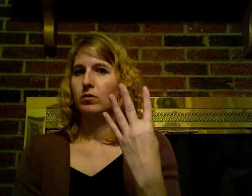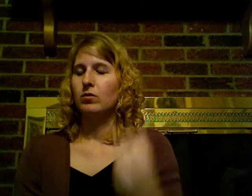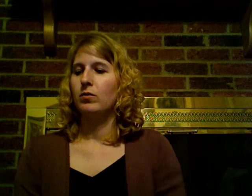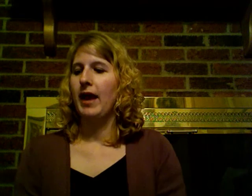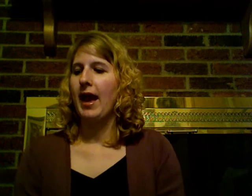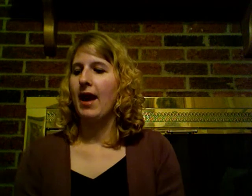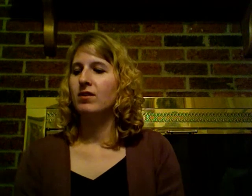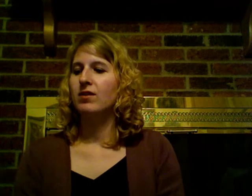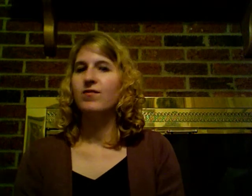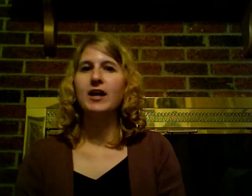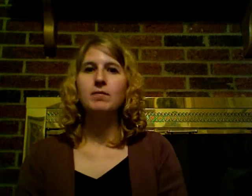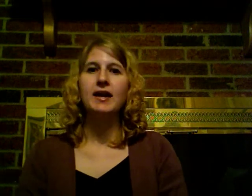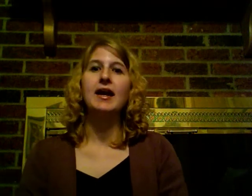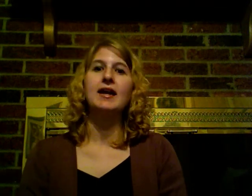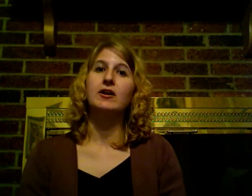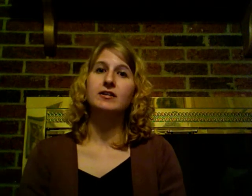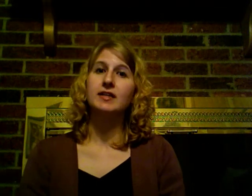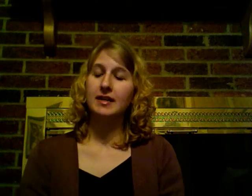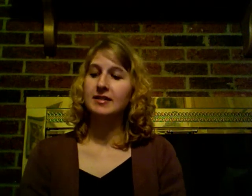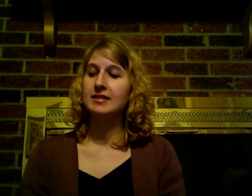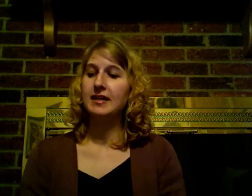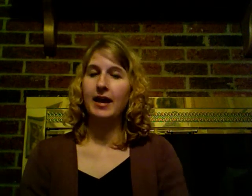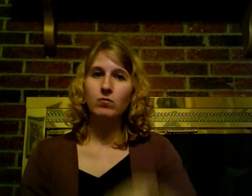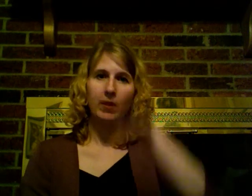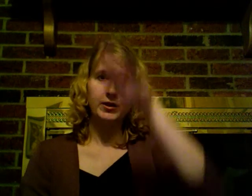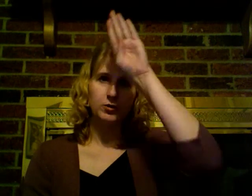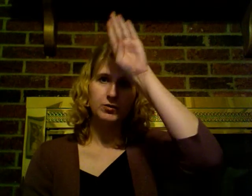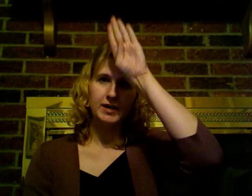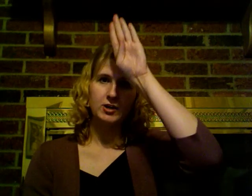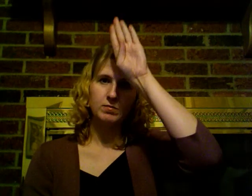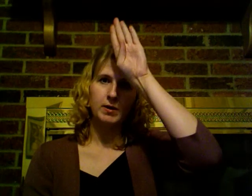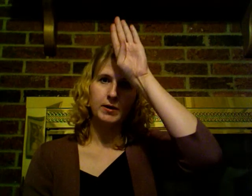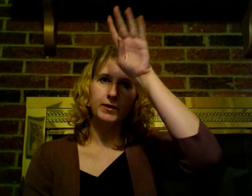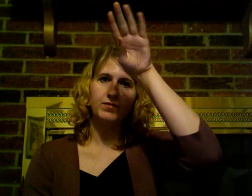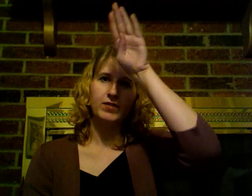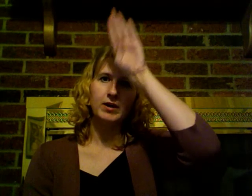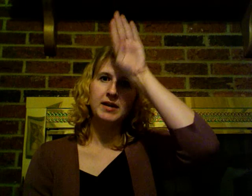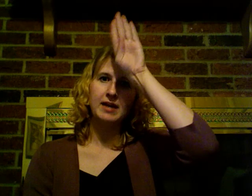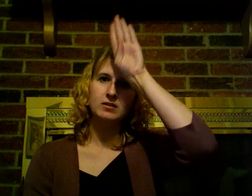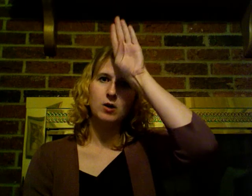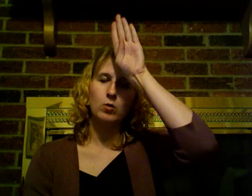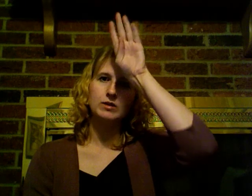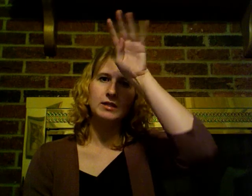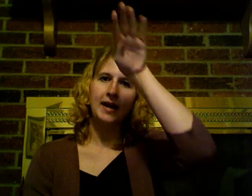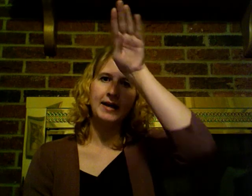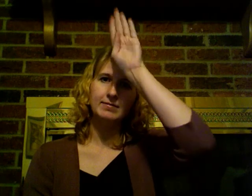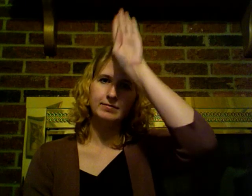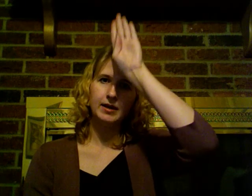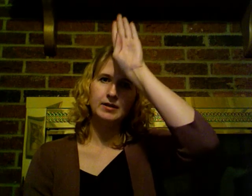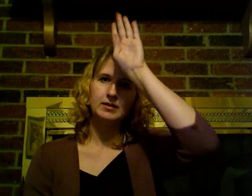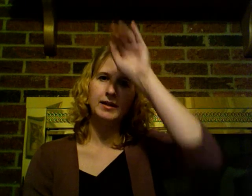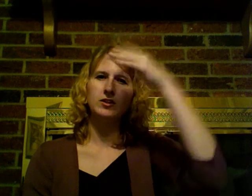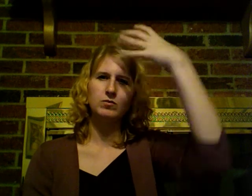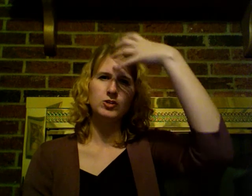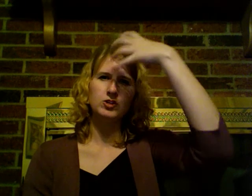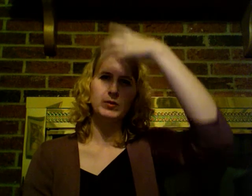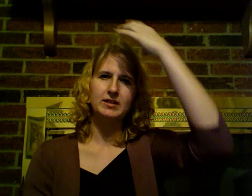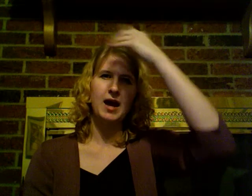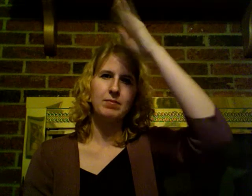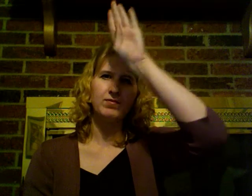We have a fireman, and here's an instance again where you don't use the agent marker. The fireman has their own sign. It's like what the top,